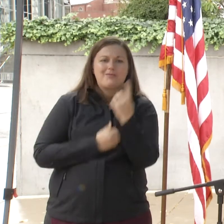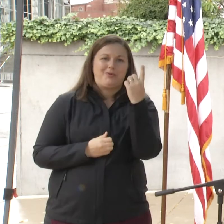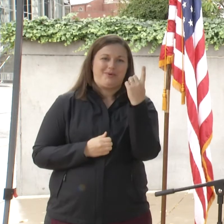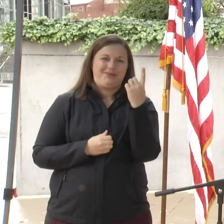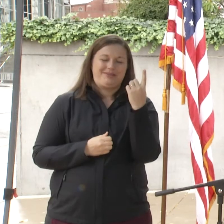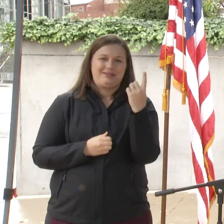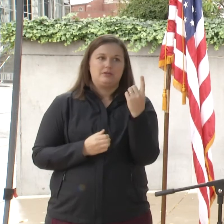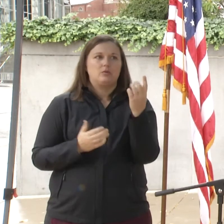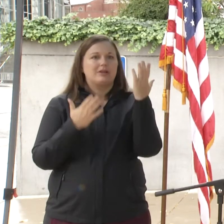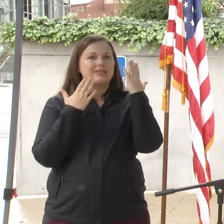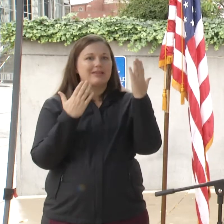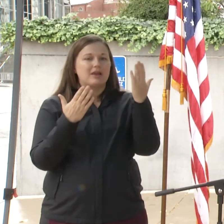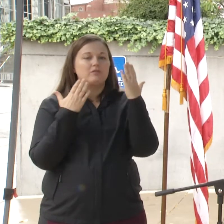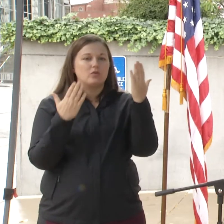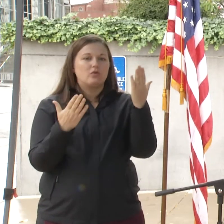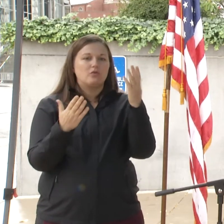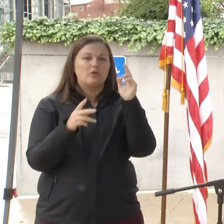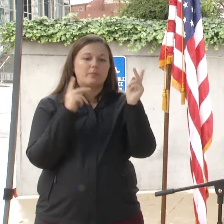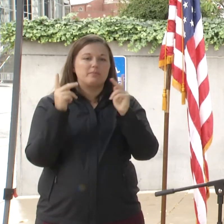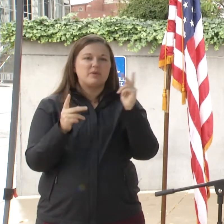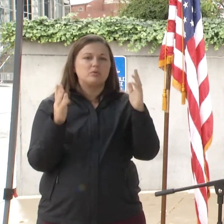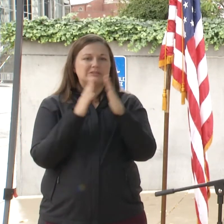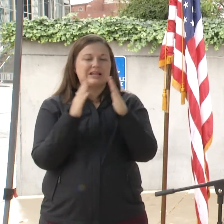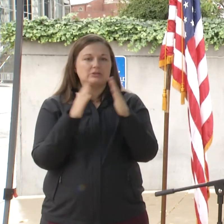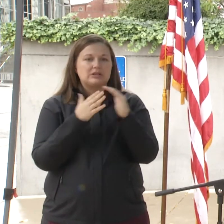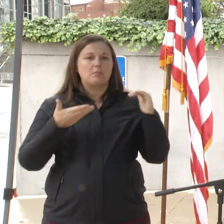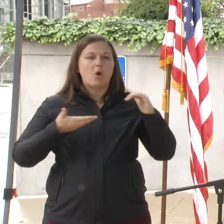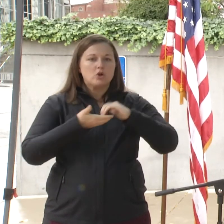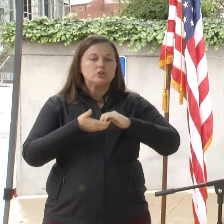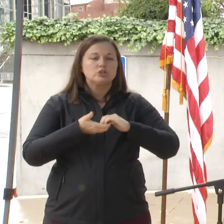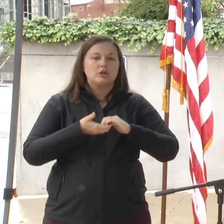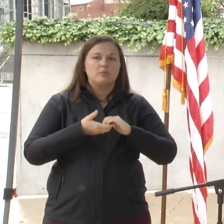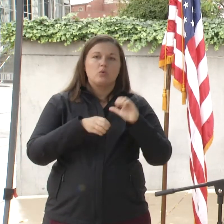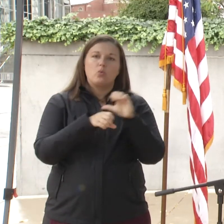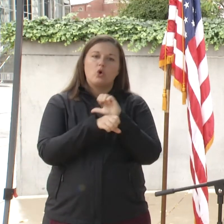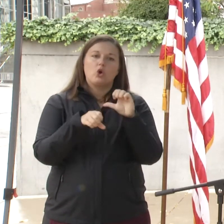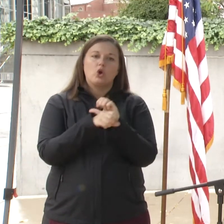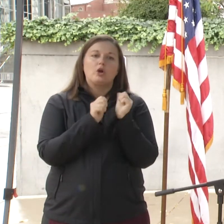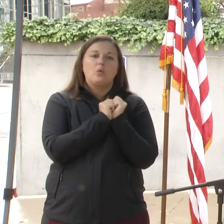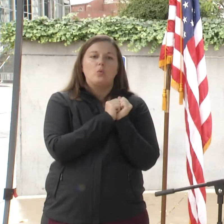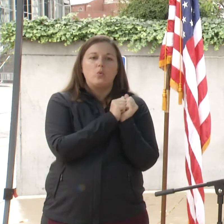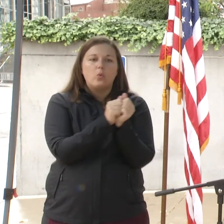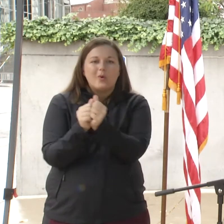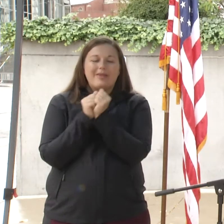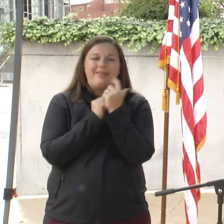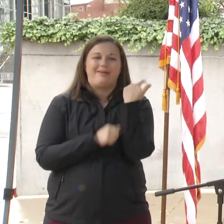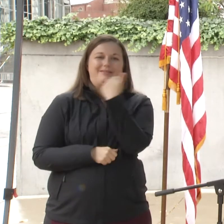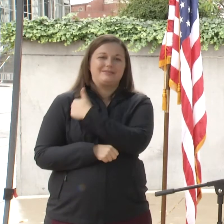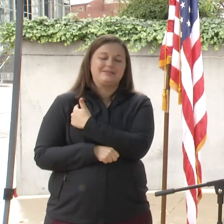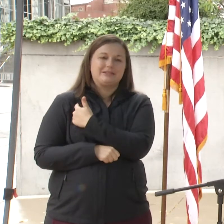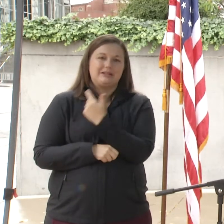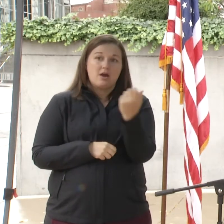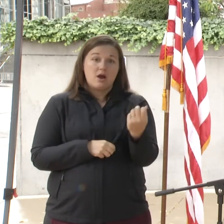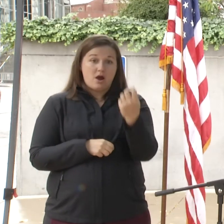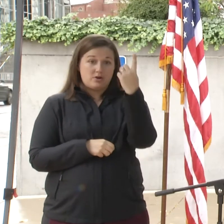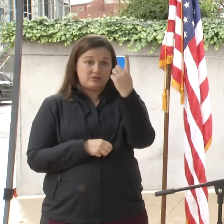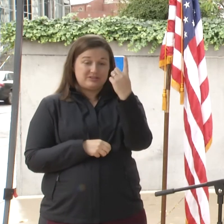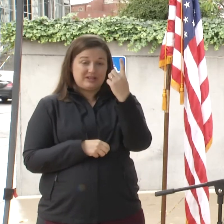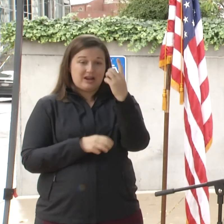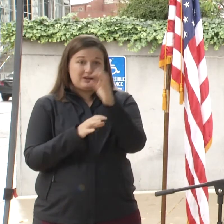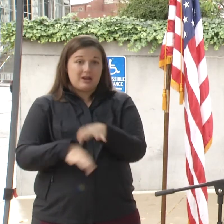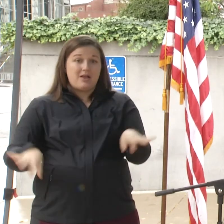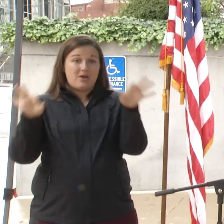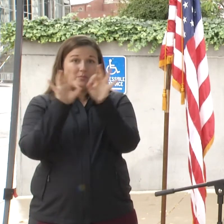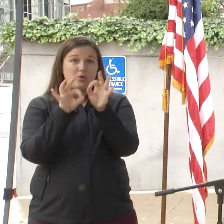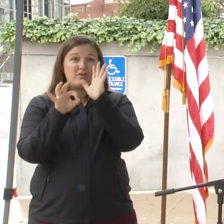the leaders of the Downtown Partnership for working with us and understanding the importance for their employees to be